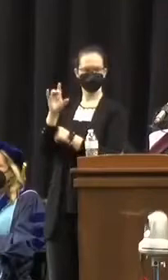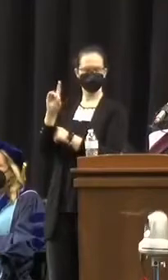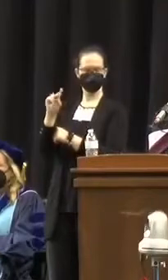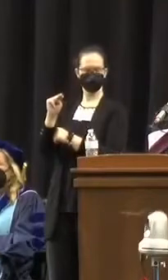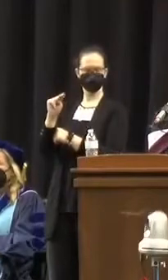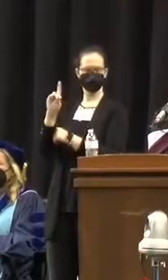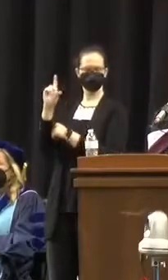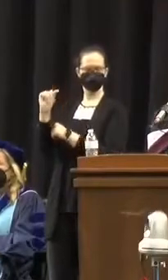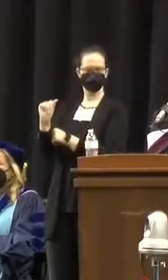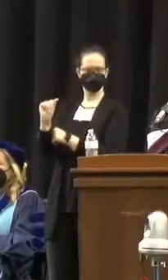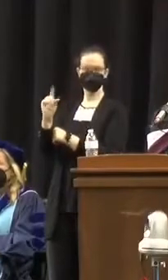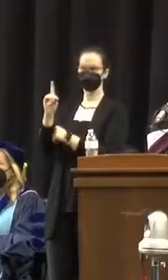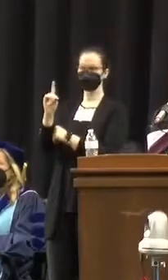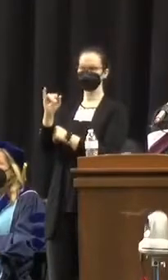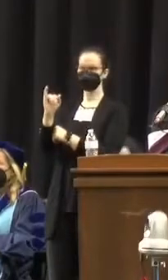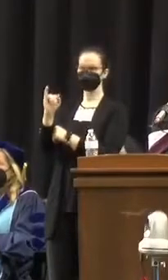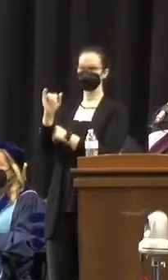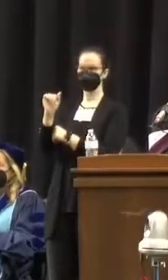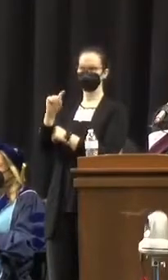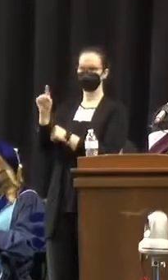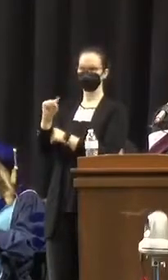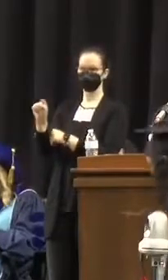Miranda Elena Diaz.